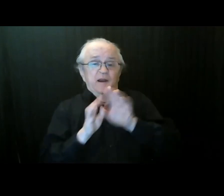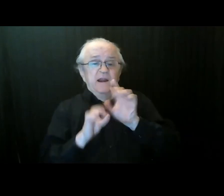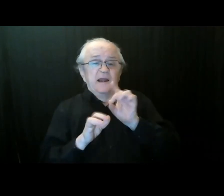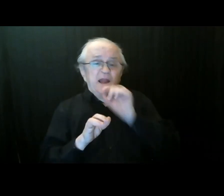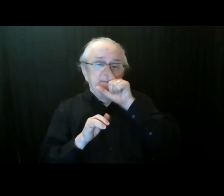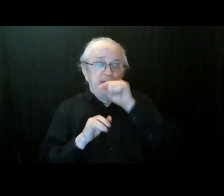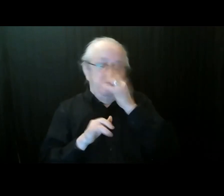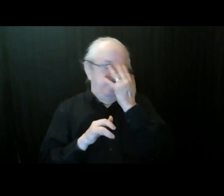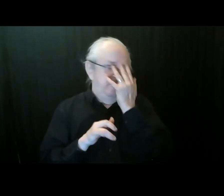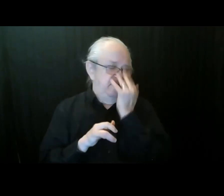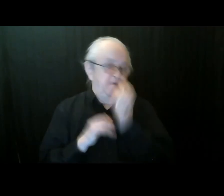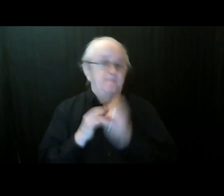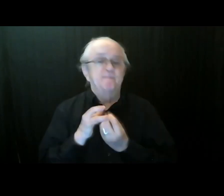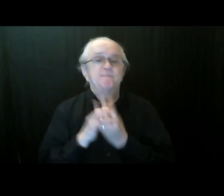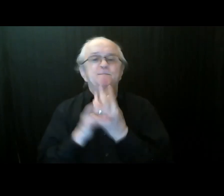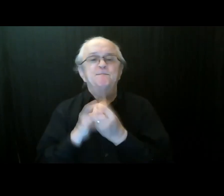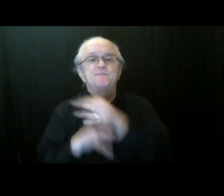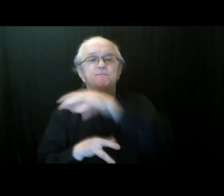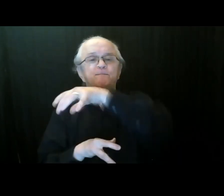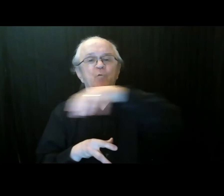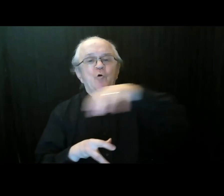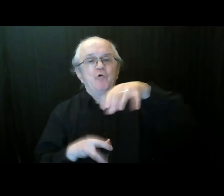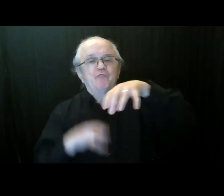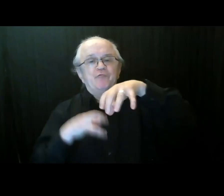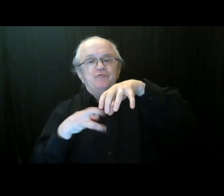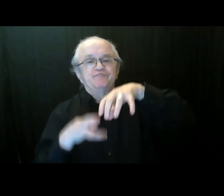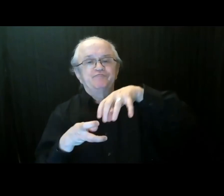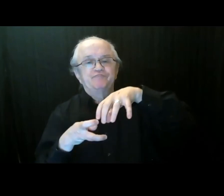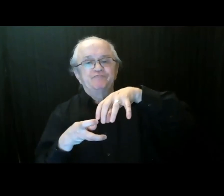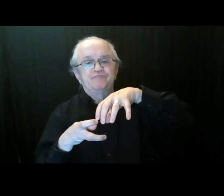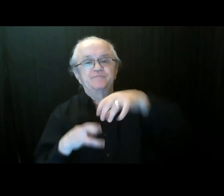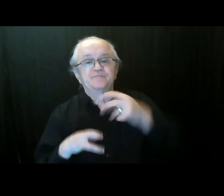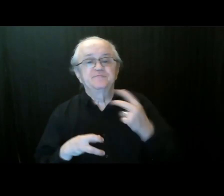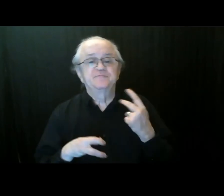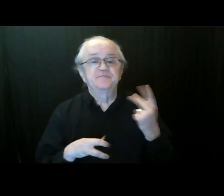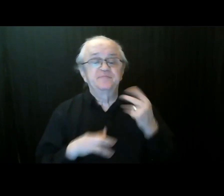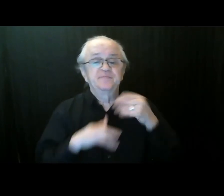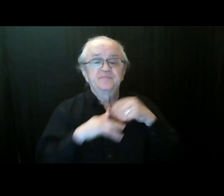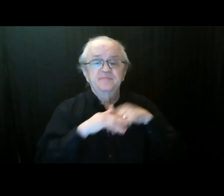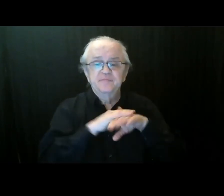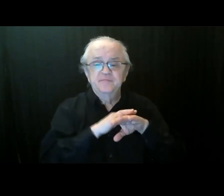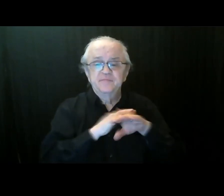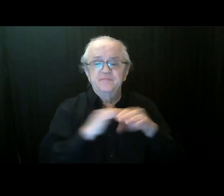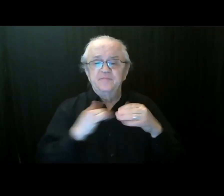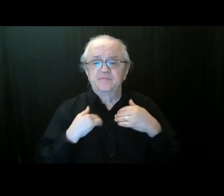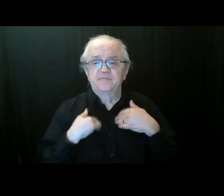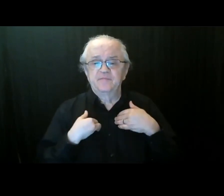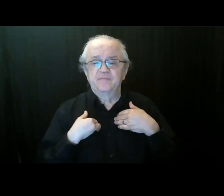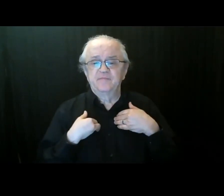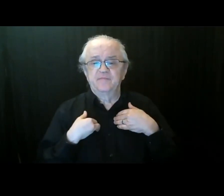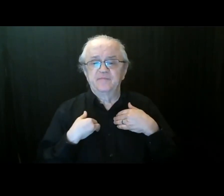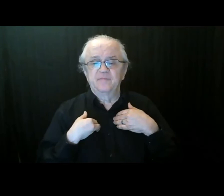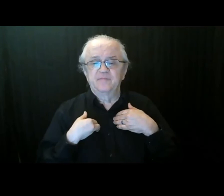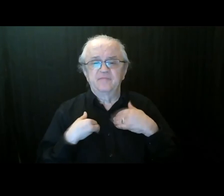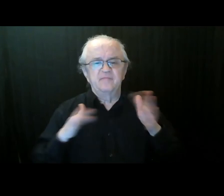sound asleep. We went into the house. I took a sampler that had a nest of